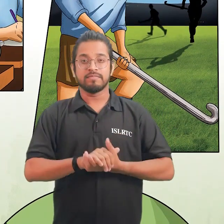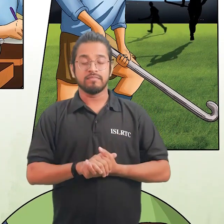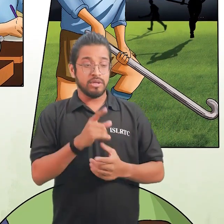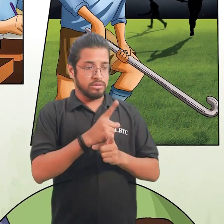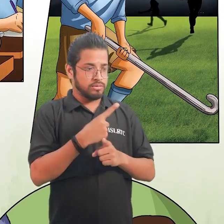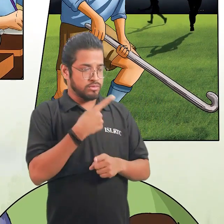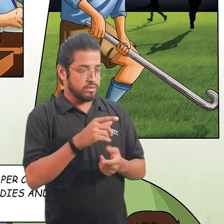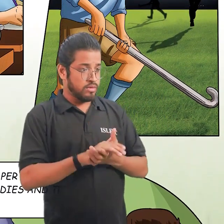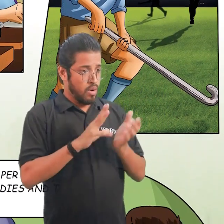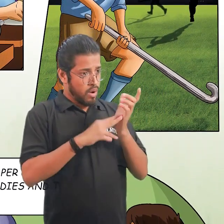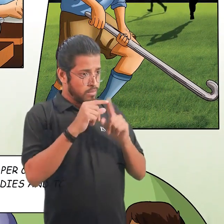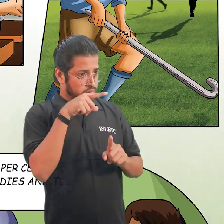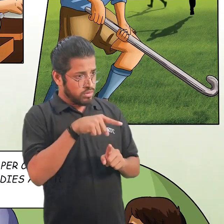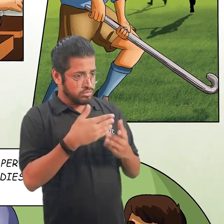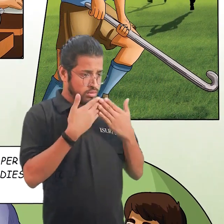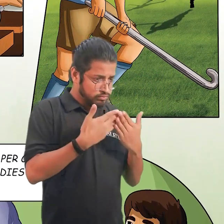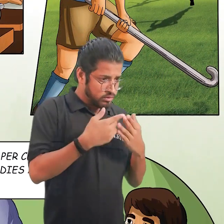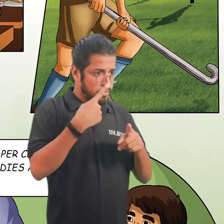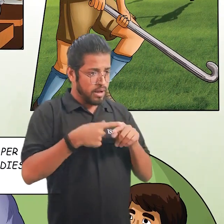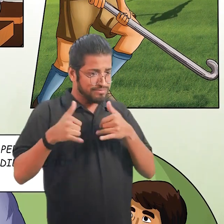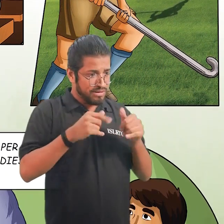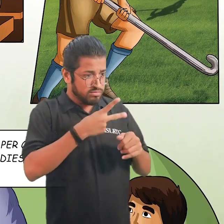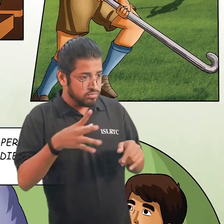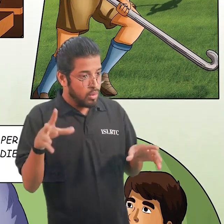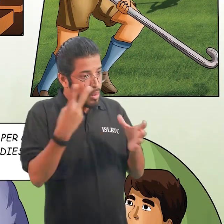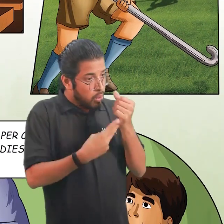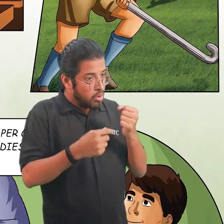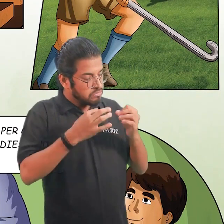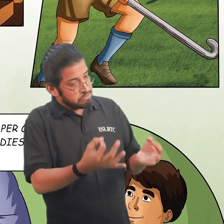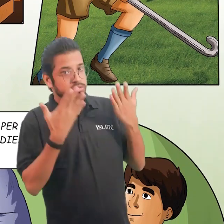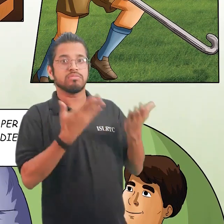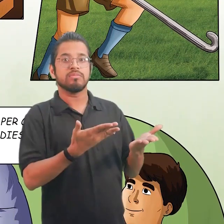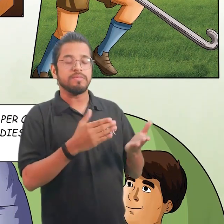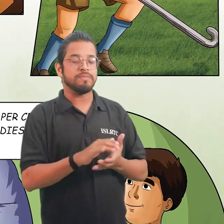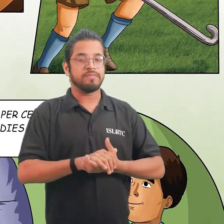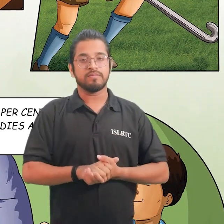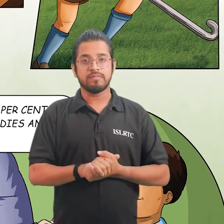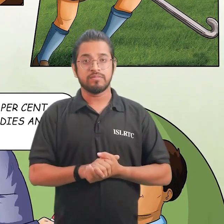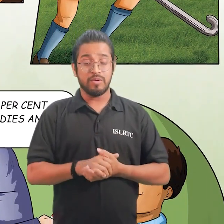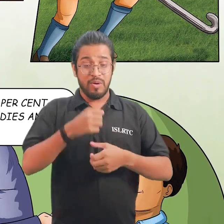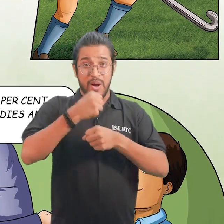especially sports. He gives 100% both to studies and to sports.